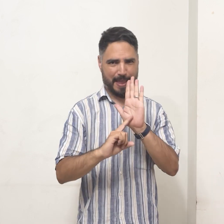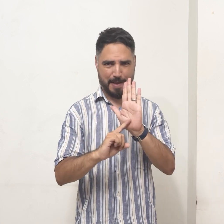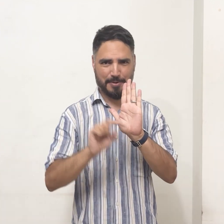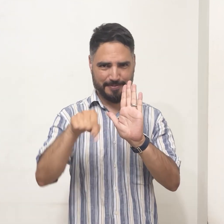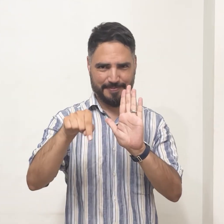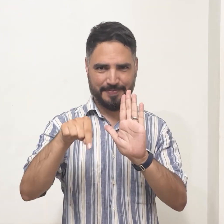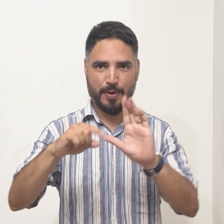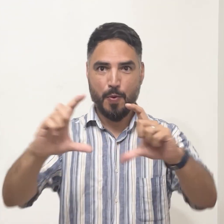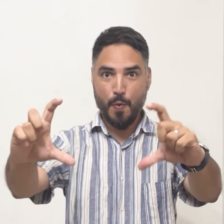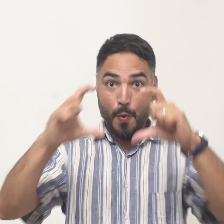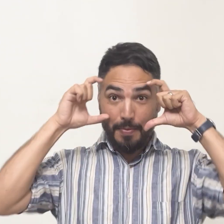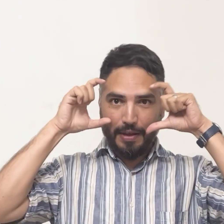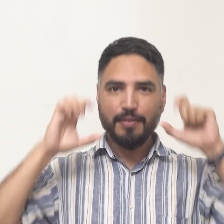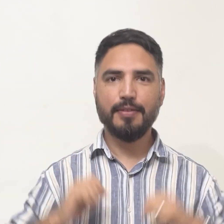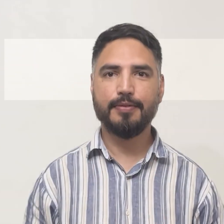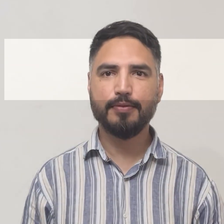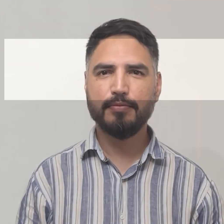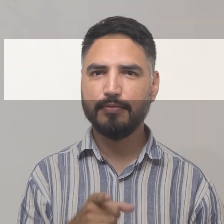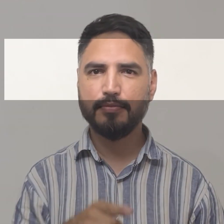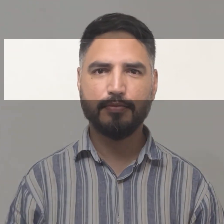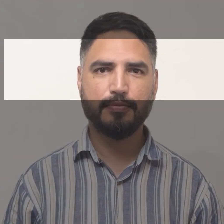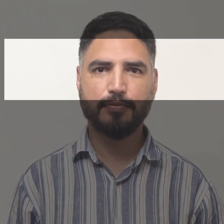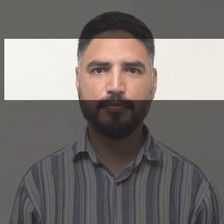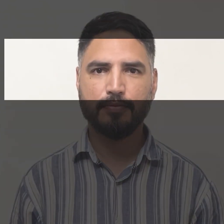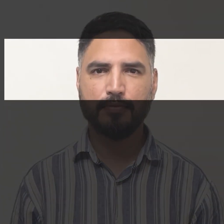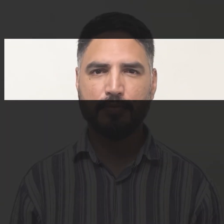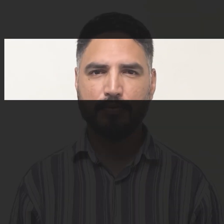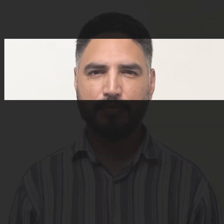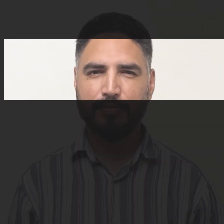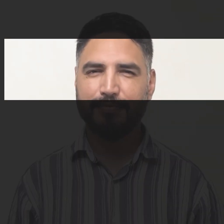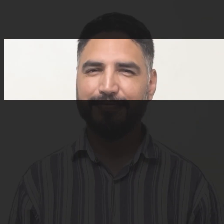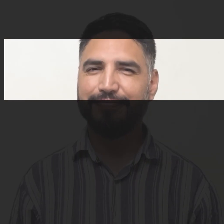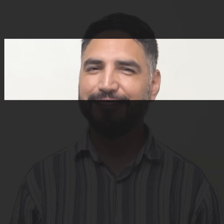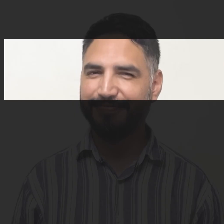at an example. If we zoom in, my eyes can show confidence,